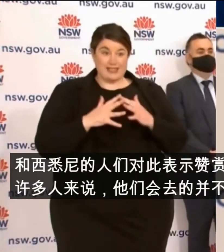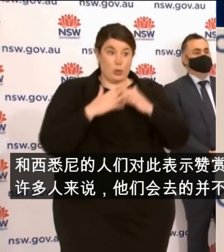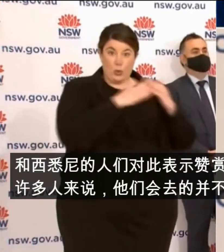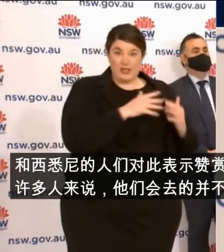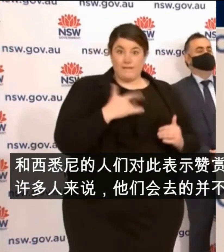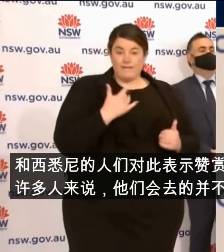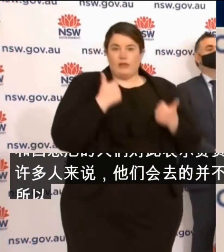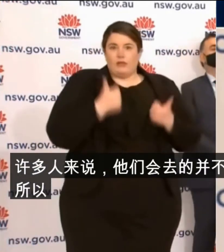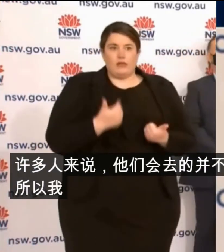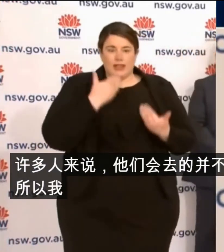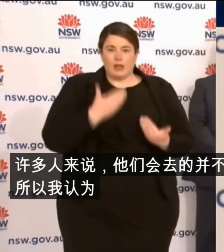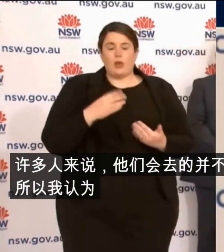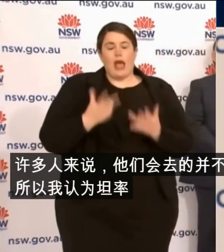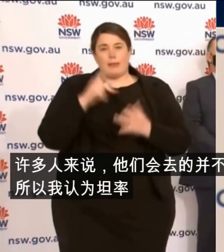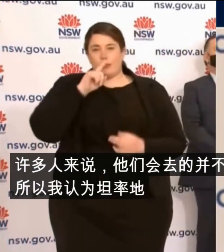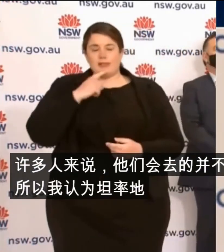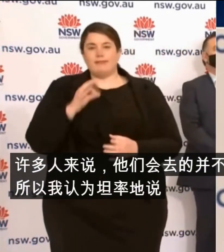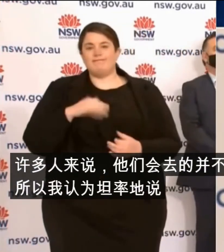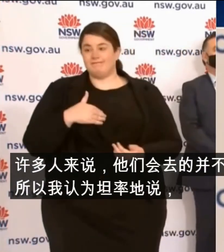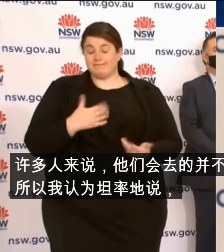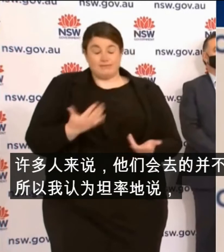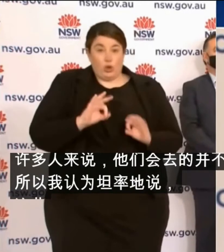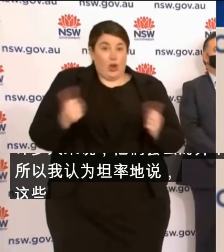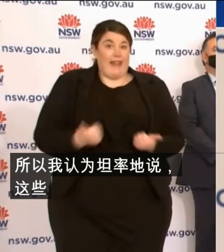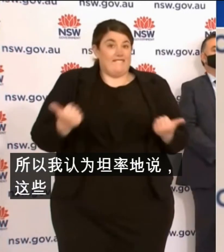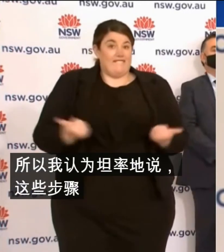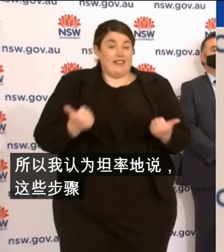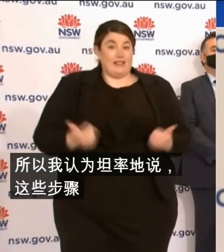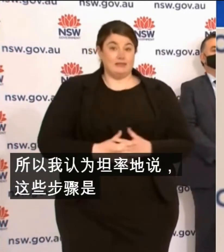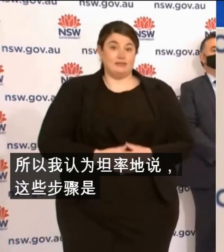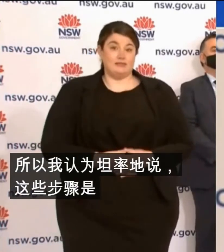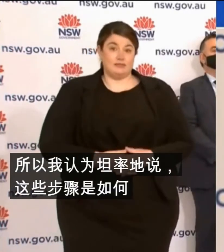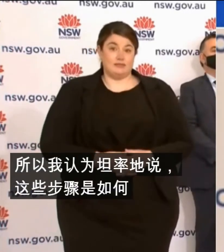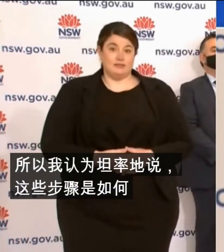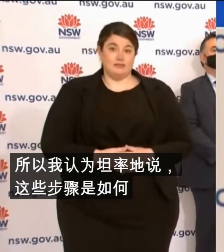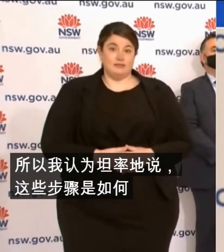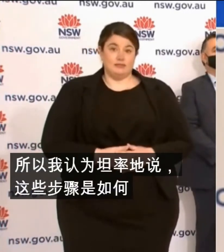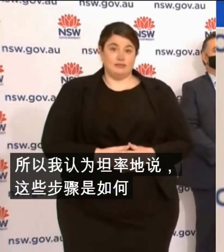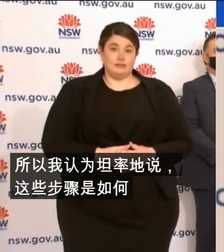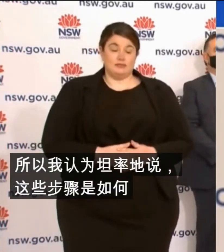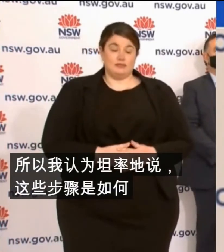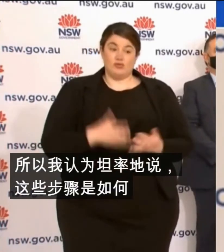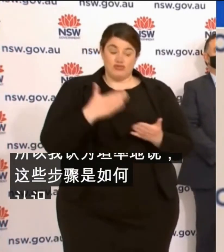not much. So I think, to be perfectly frank, these steps are baby steps,